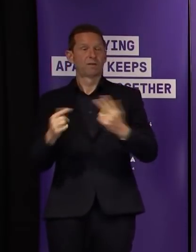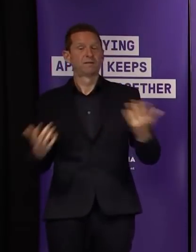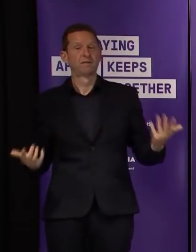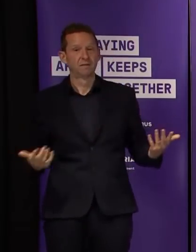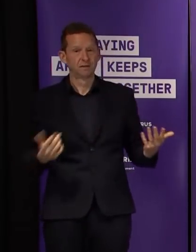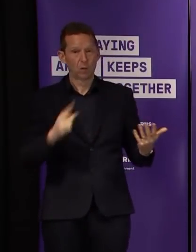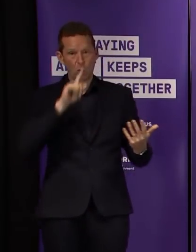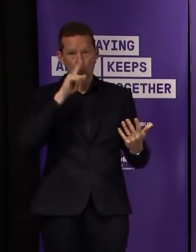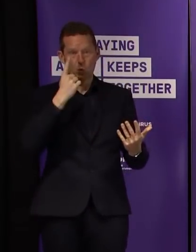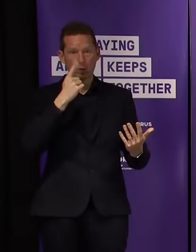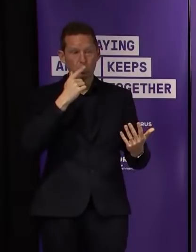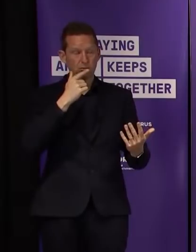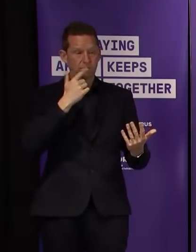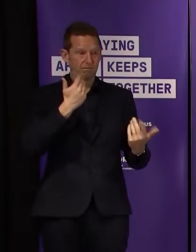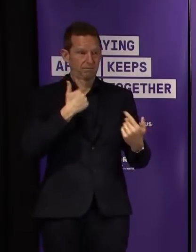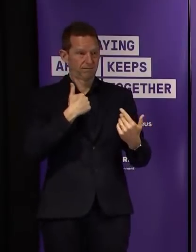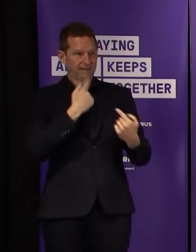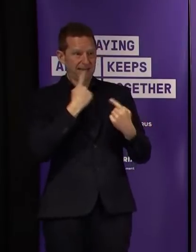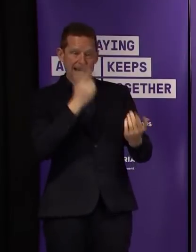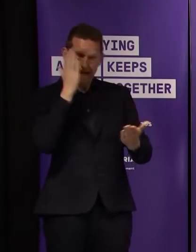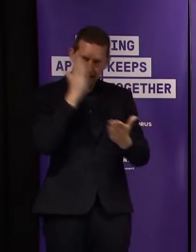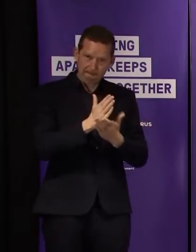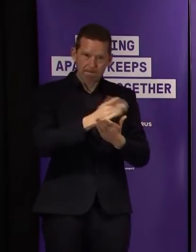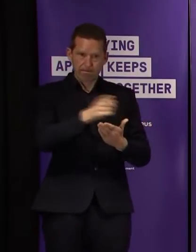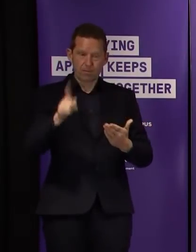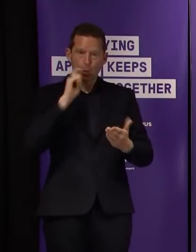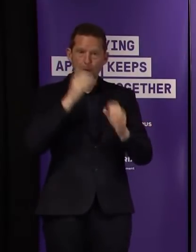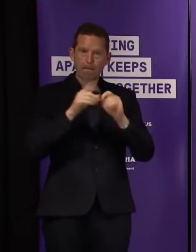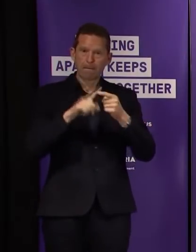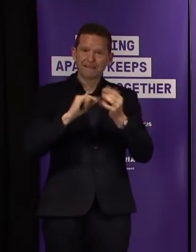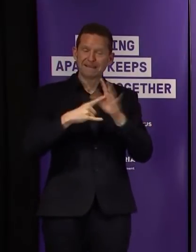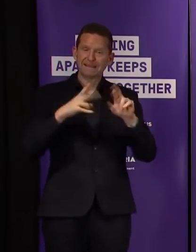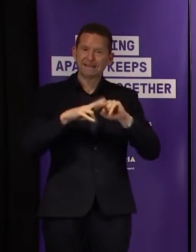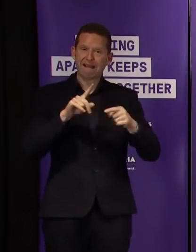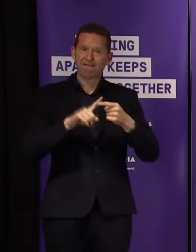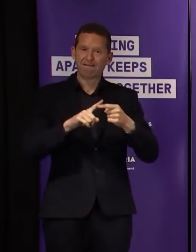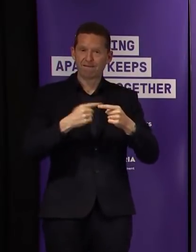guarantee the people were safe, that would